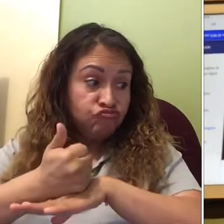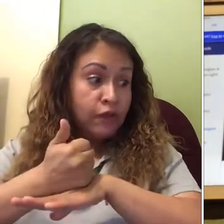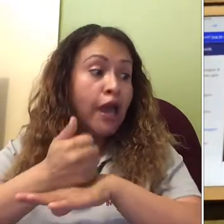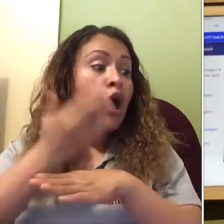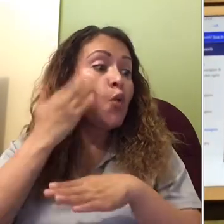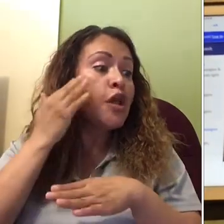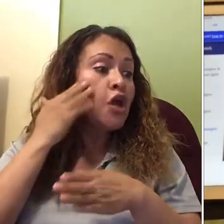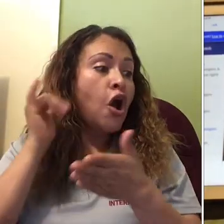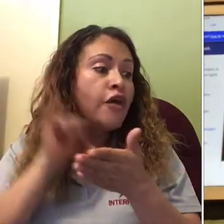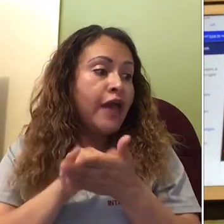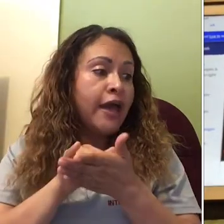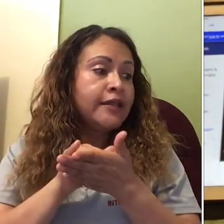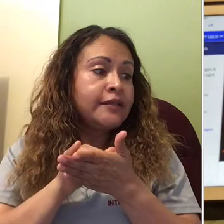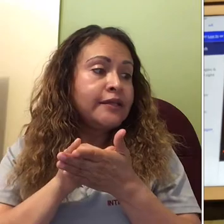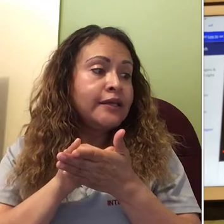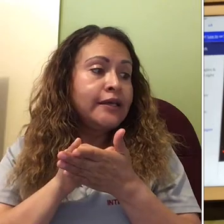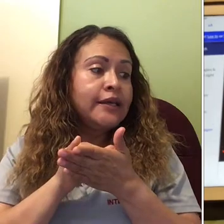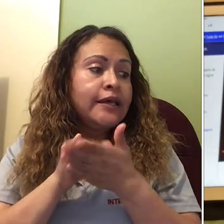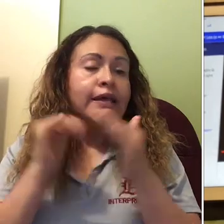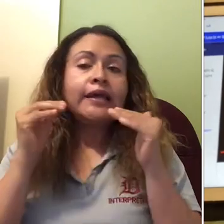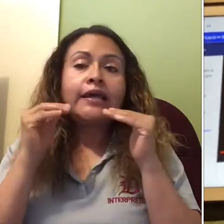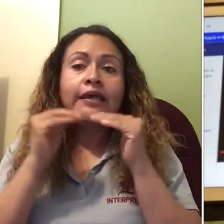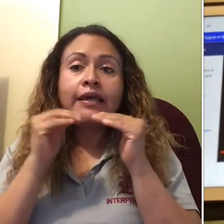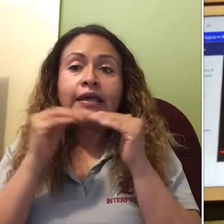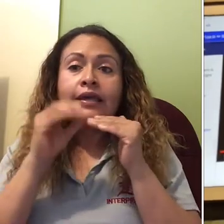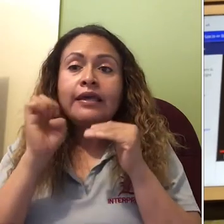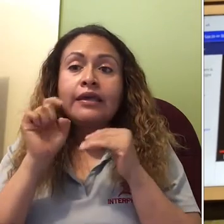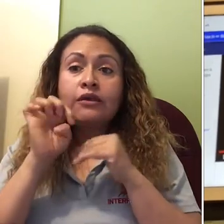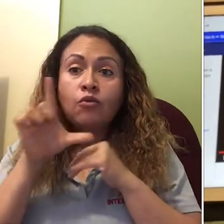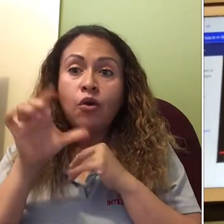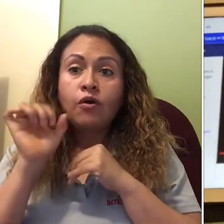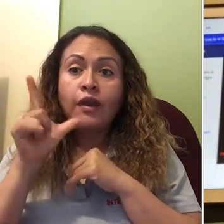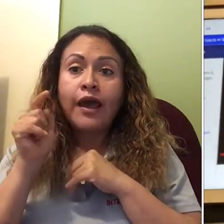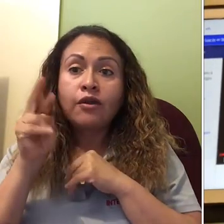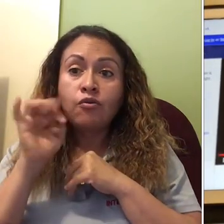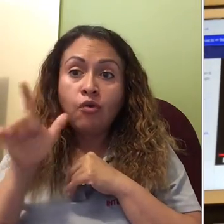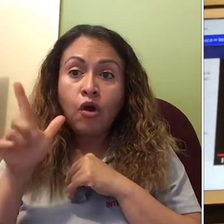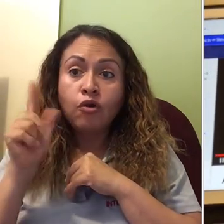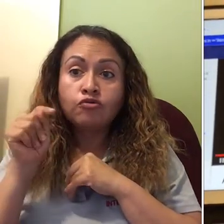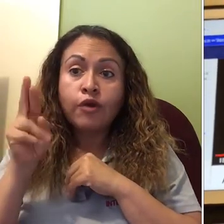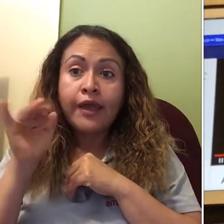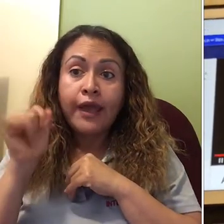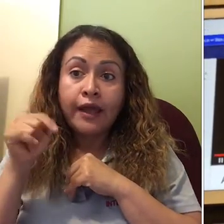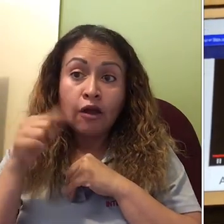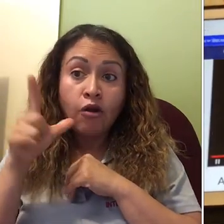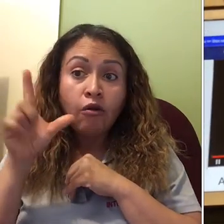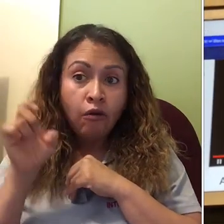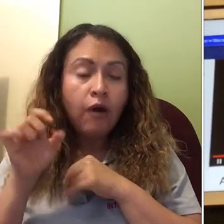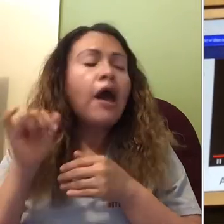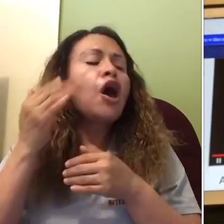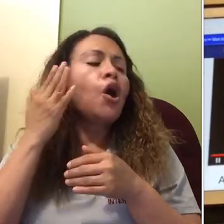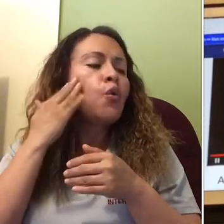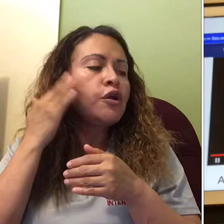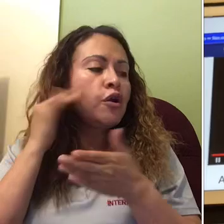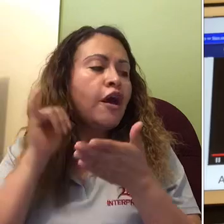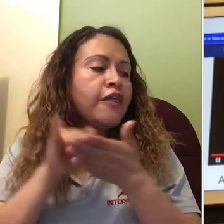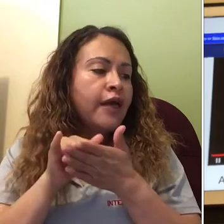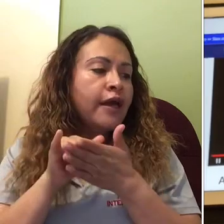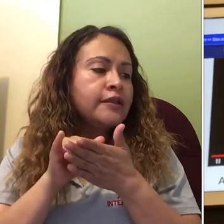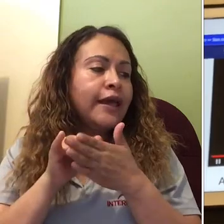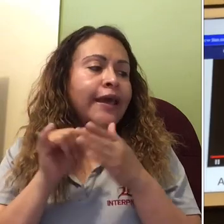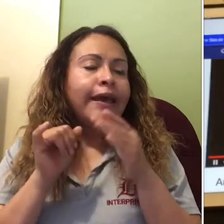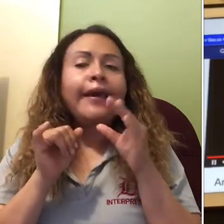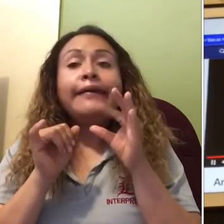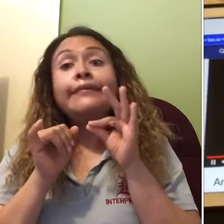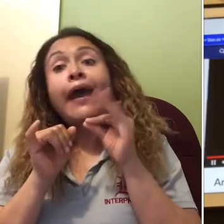this is an equilateral triangle. And we can show very easily that these 2 triangles are symmetric. These are both